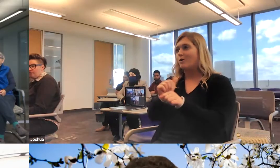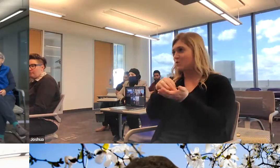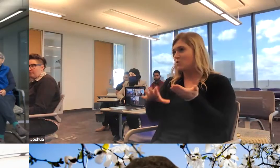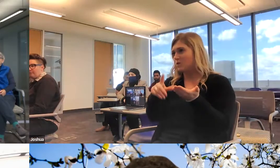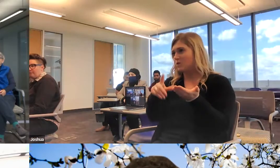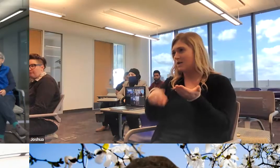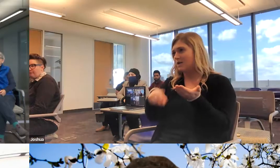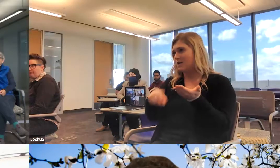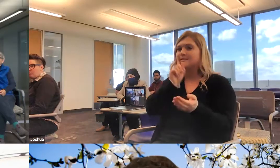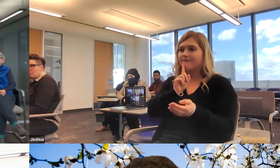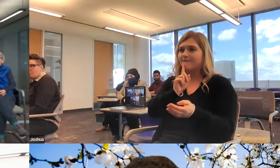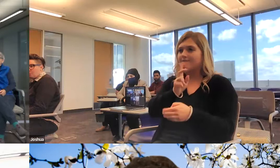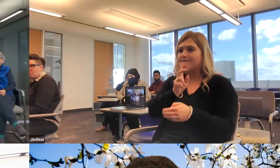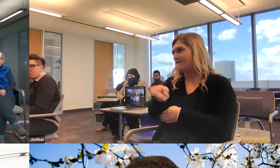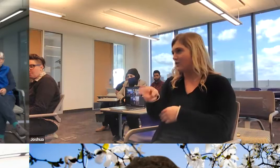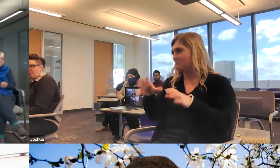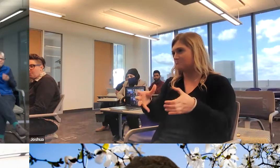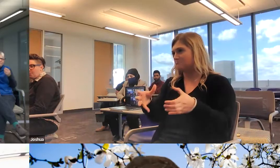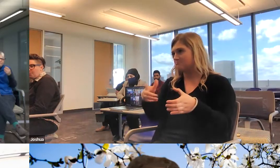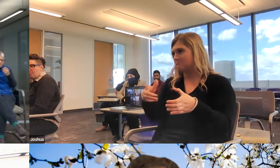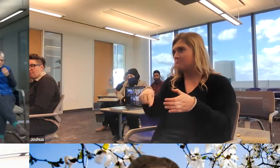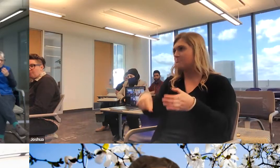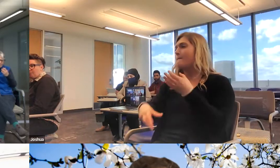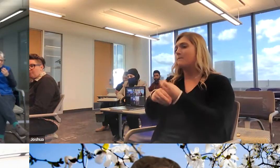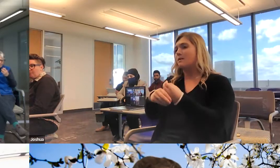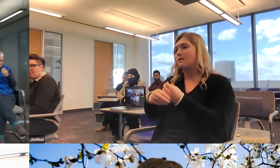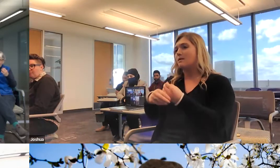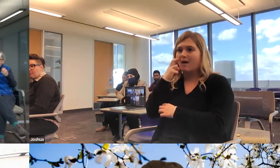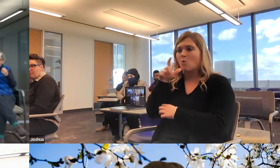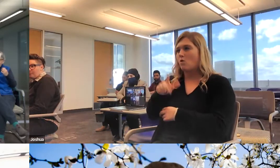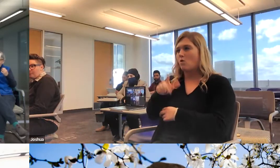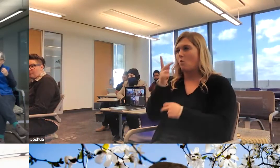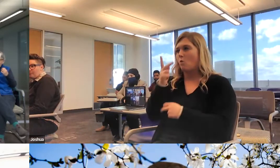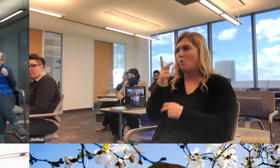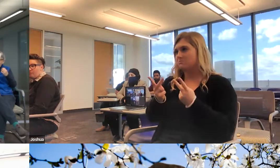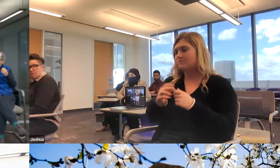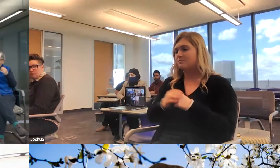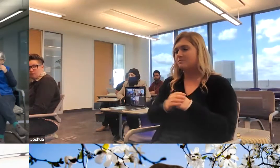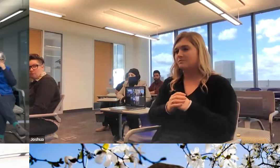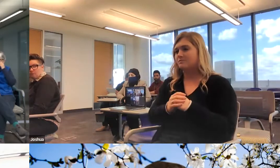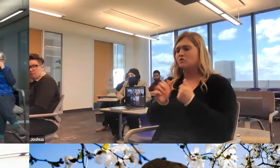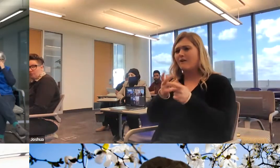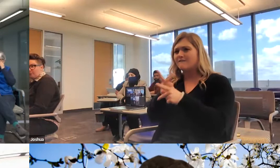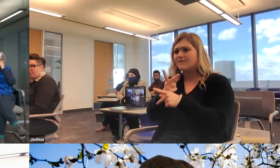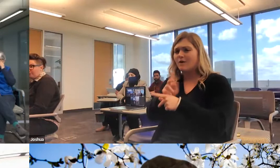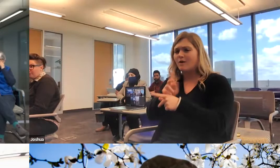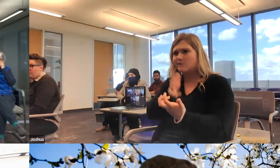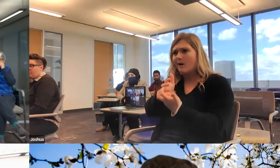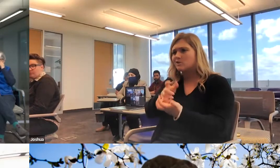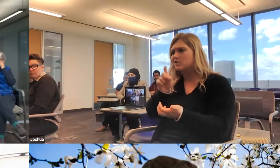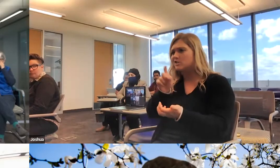who are deaf or hard of hearing, plus blind or low vision, figuring out what